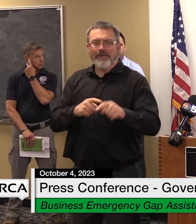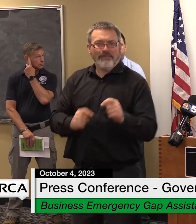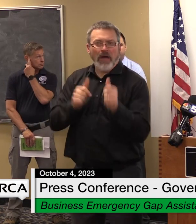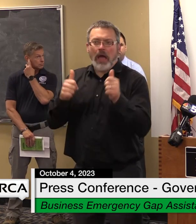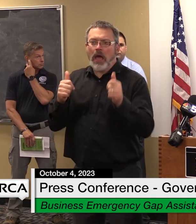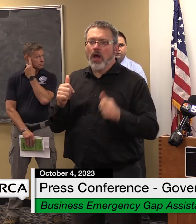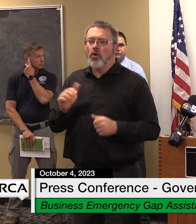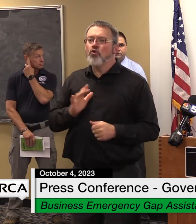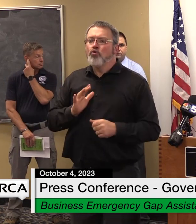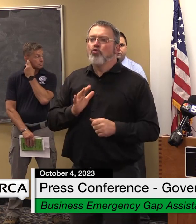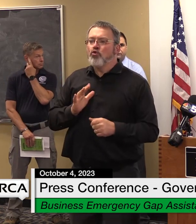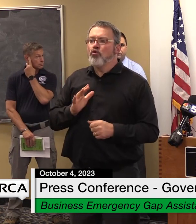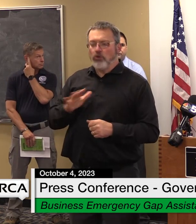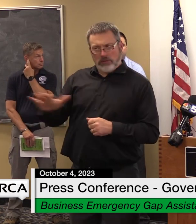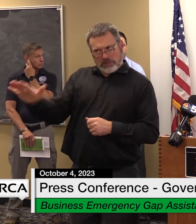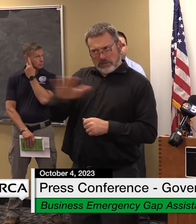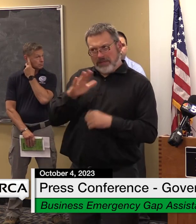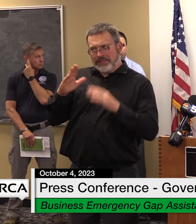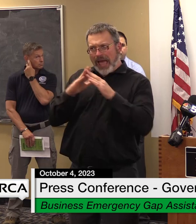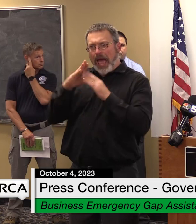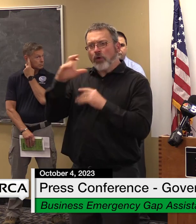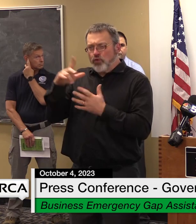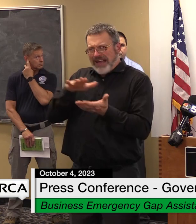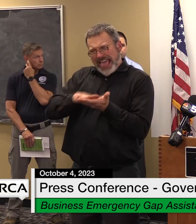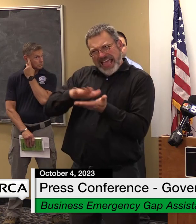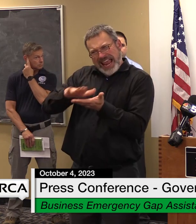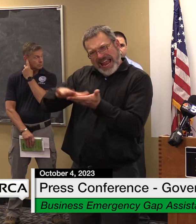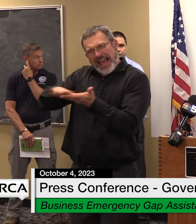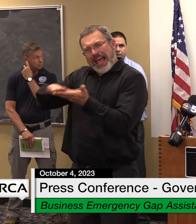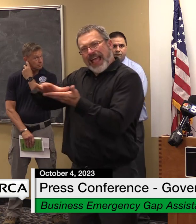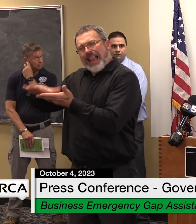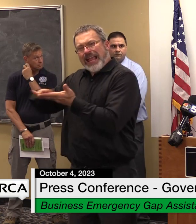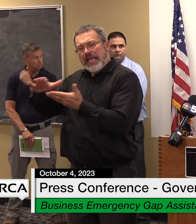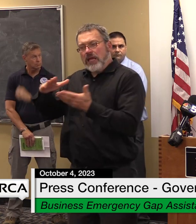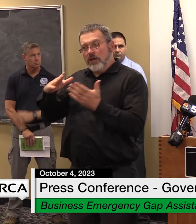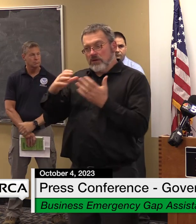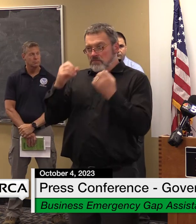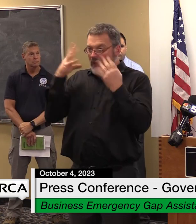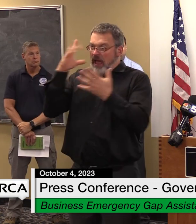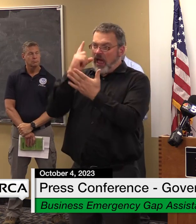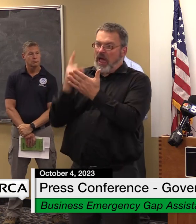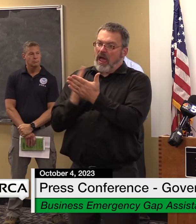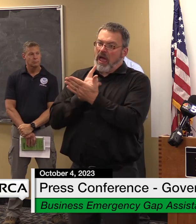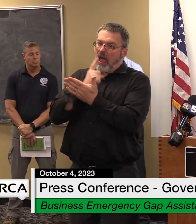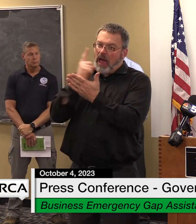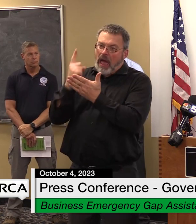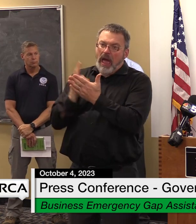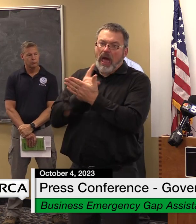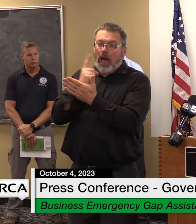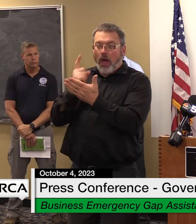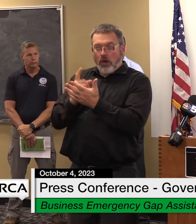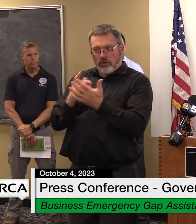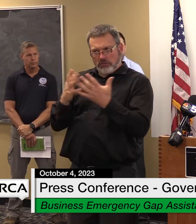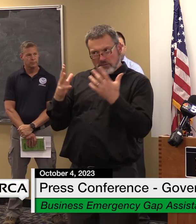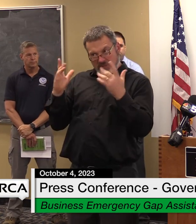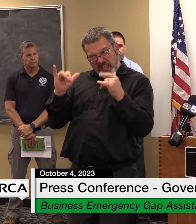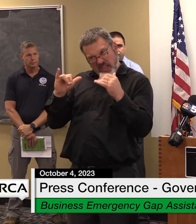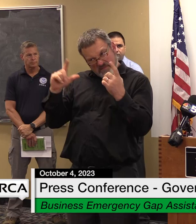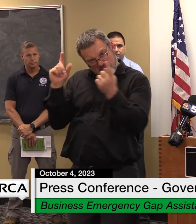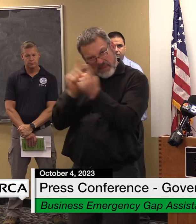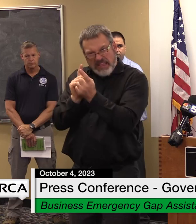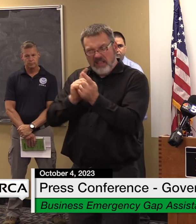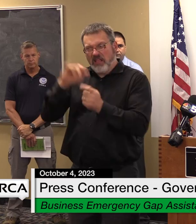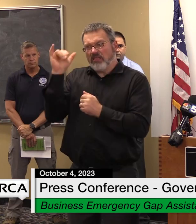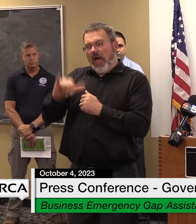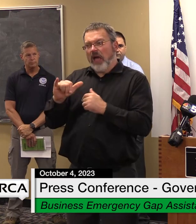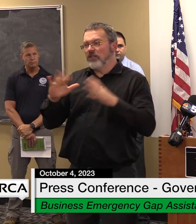the lion's share of this work. They logged countless hours to meet the extraordinary challenge of the debris in their communities, and oftentimes this